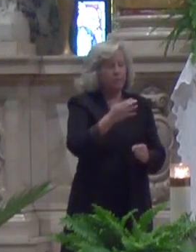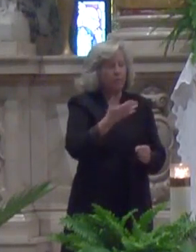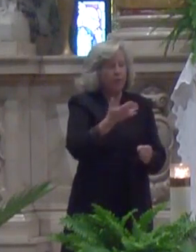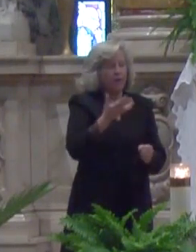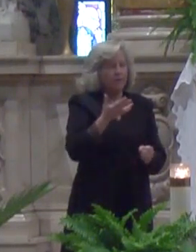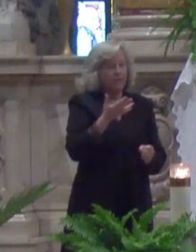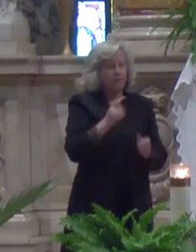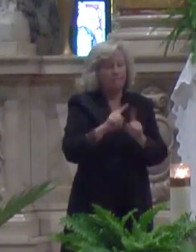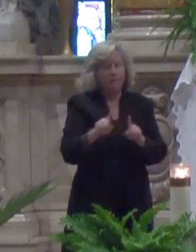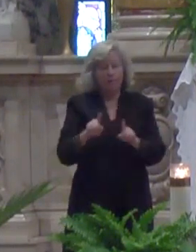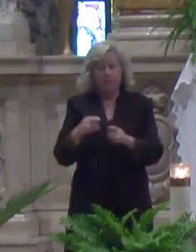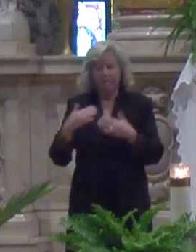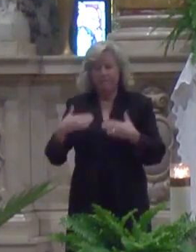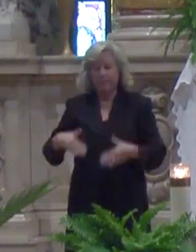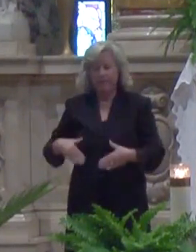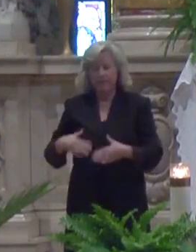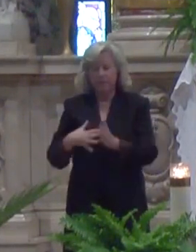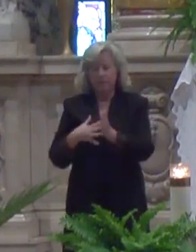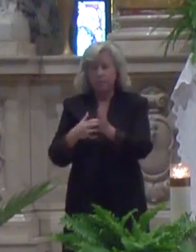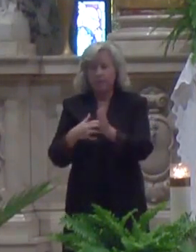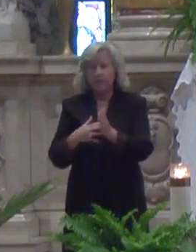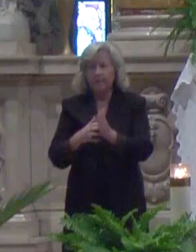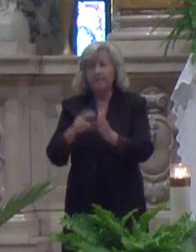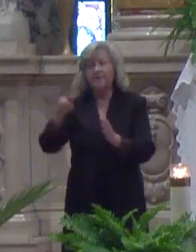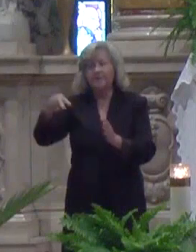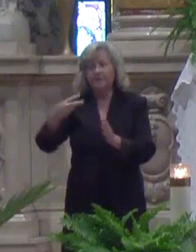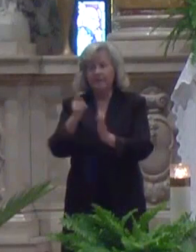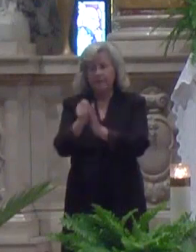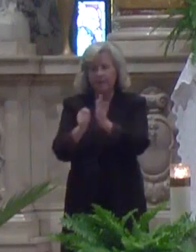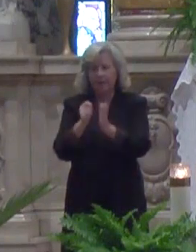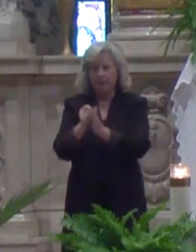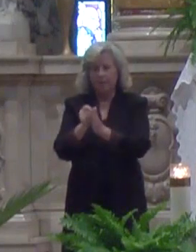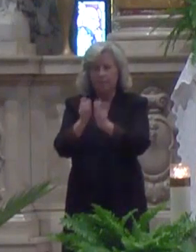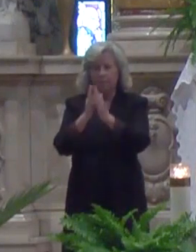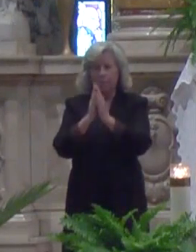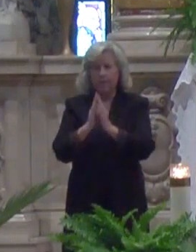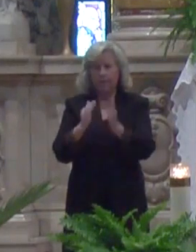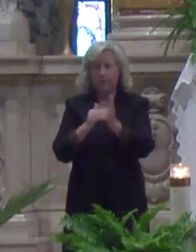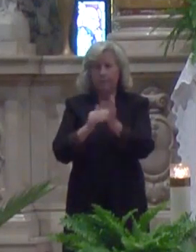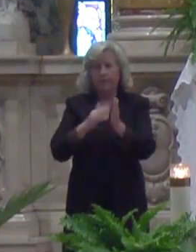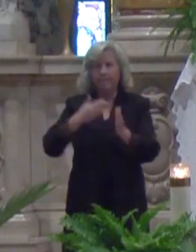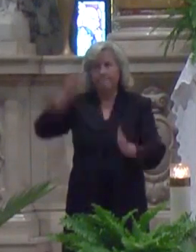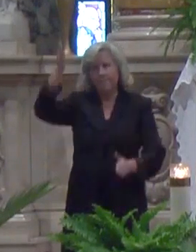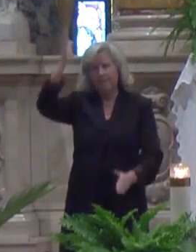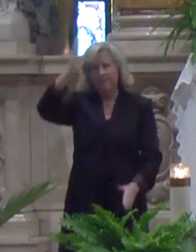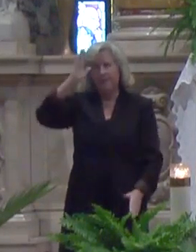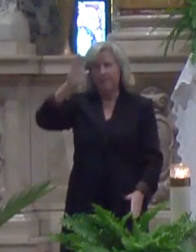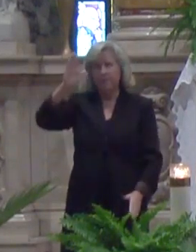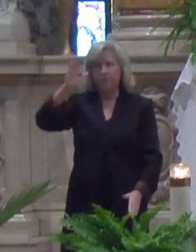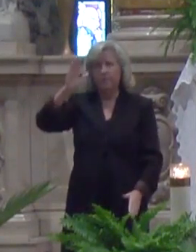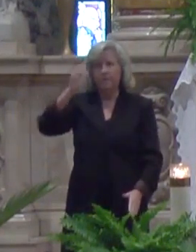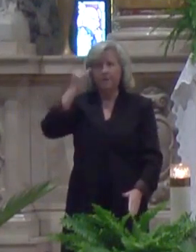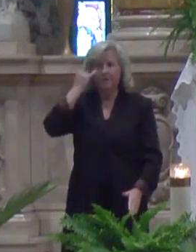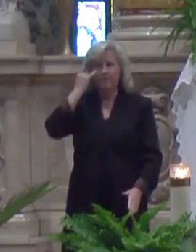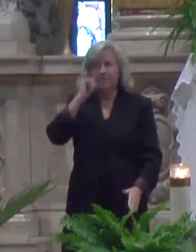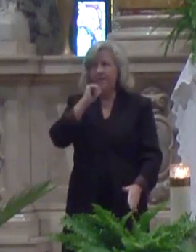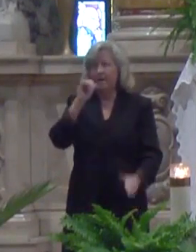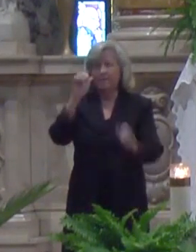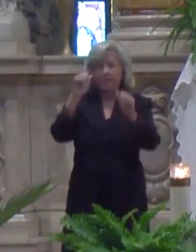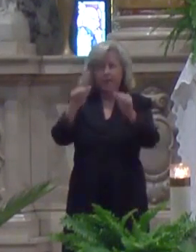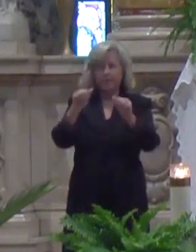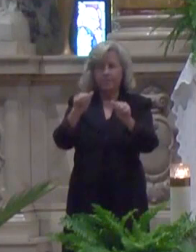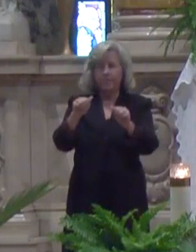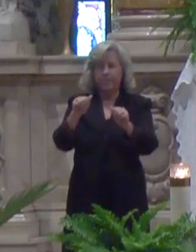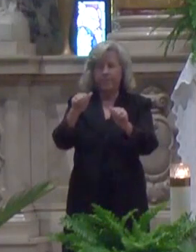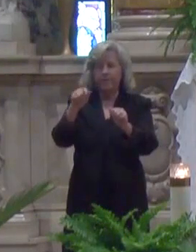is weak. Withdrawing a second time, he prayed again. My Father, if it is not possible that this